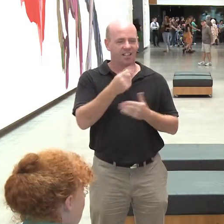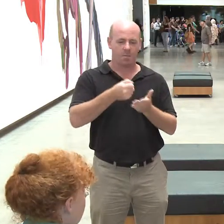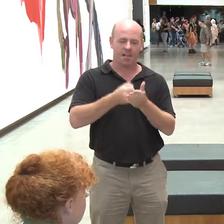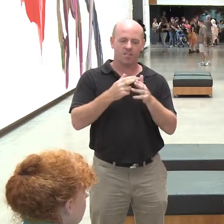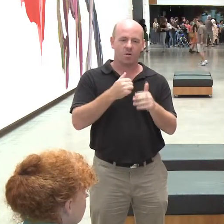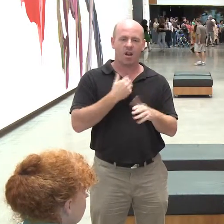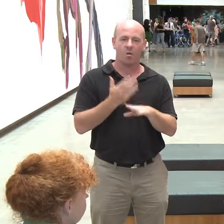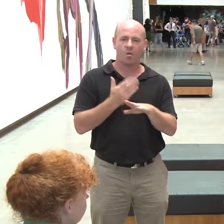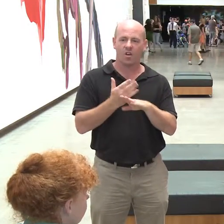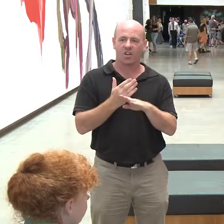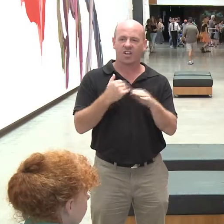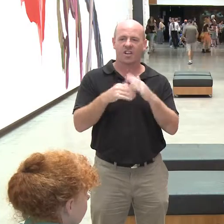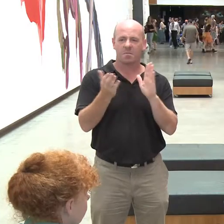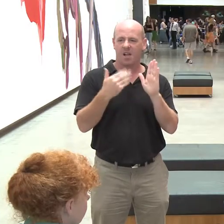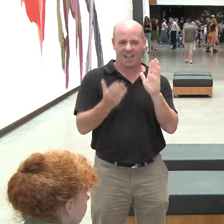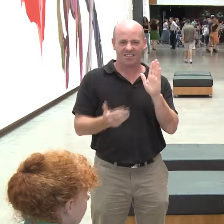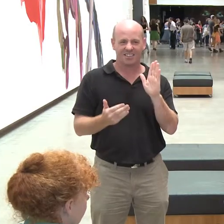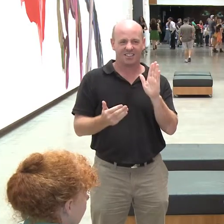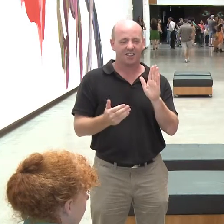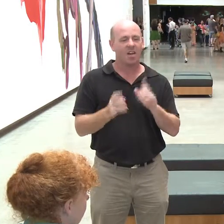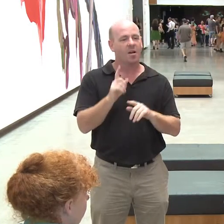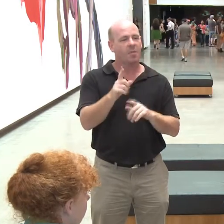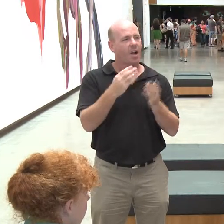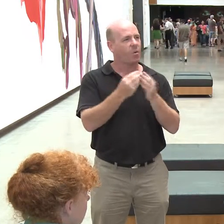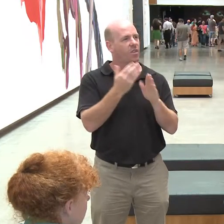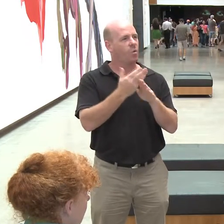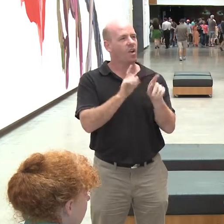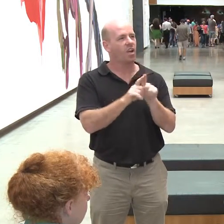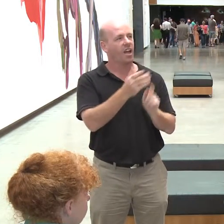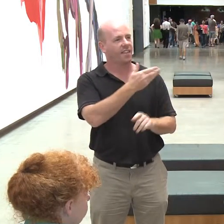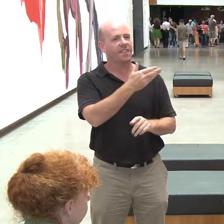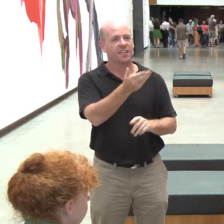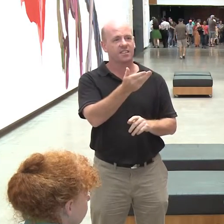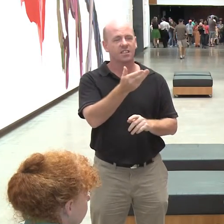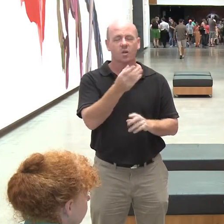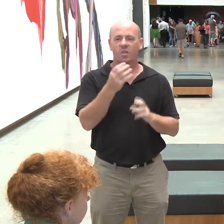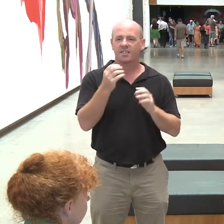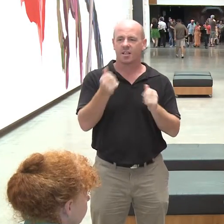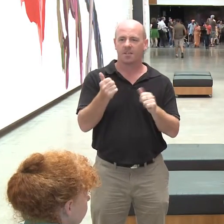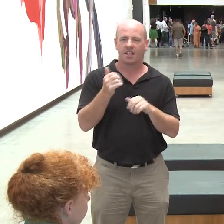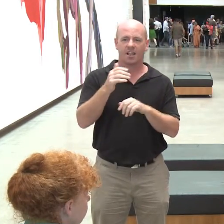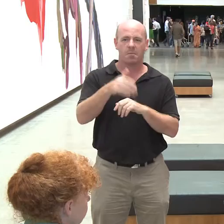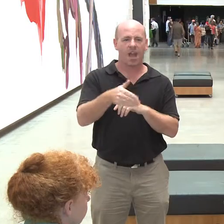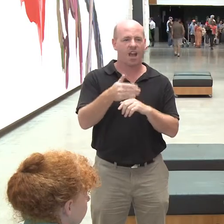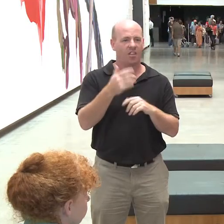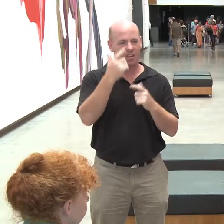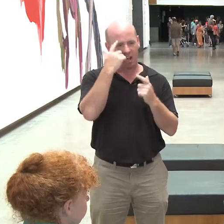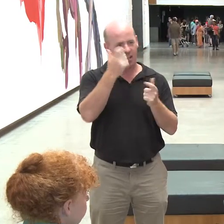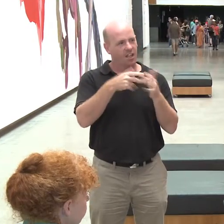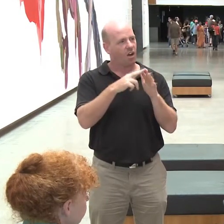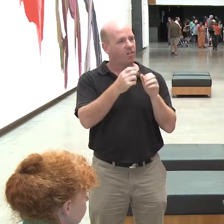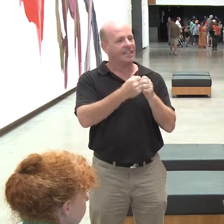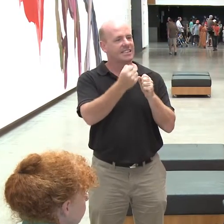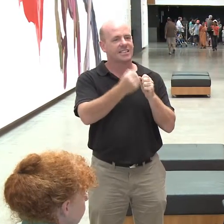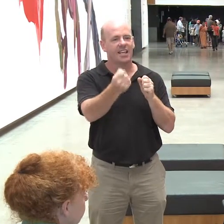my work, in painting. But with a work like this, there's something about the idea of extending